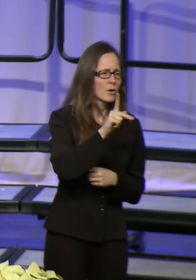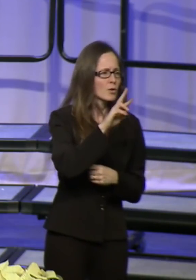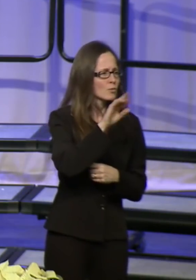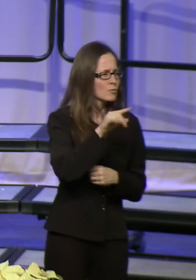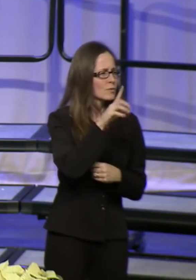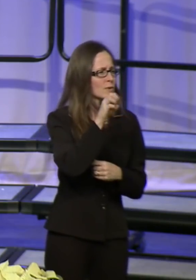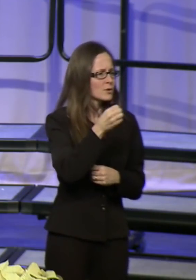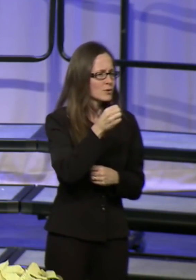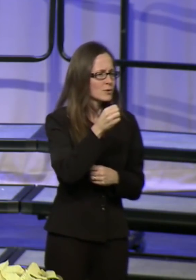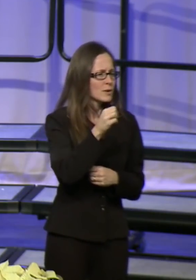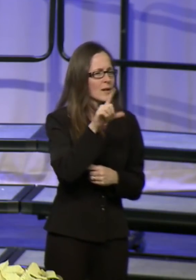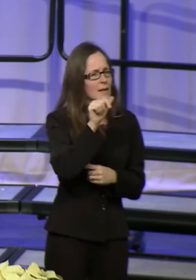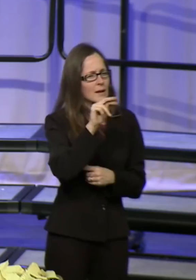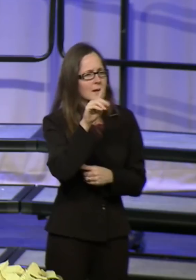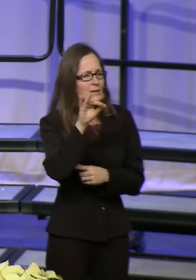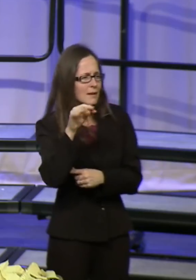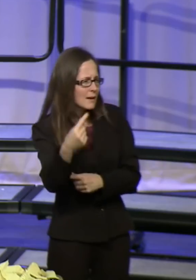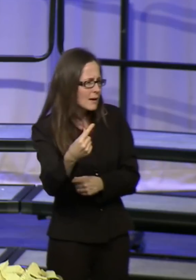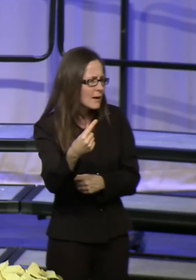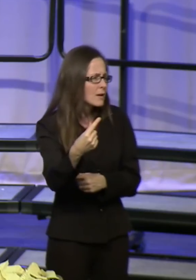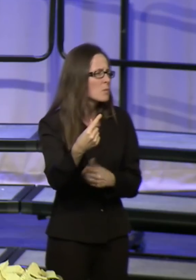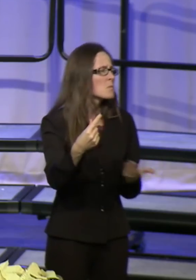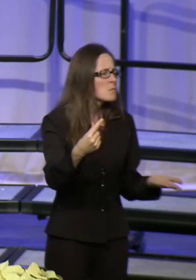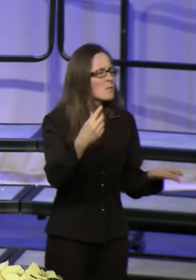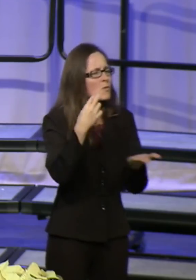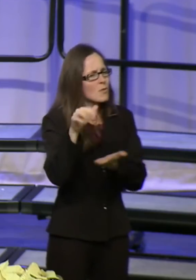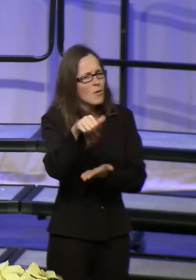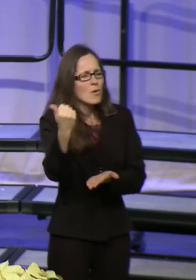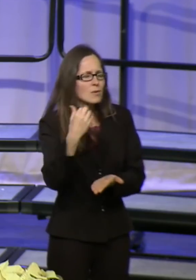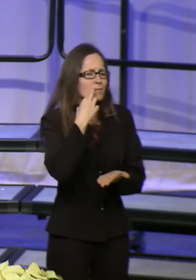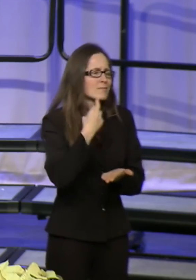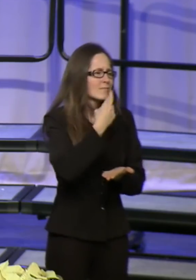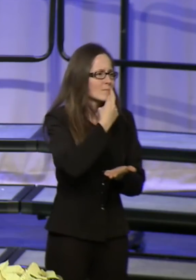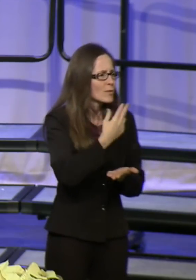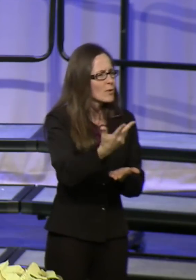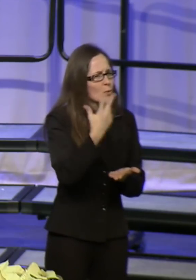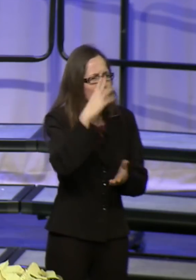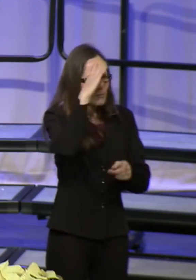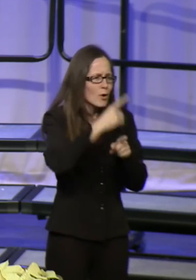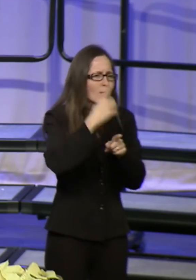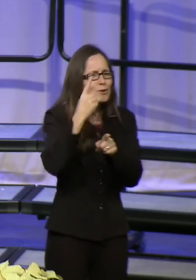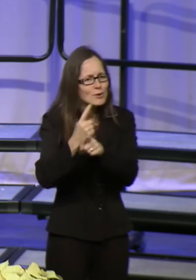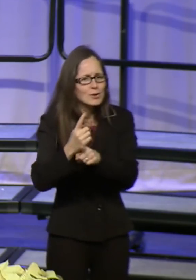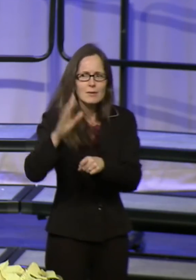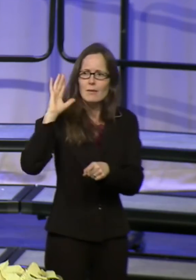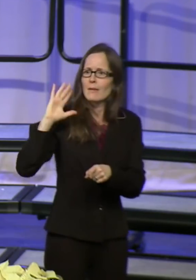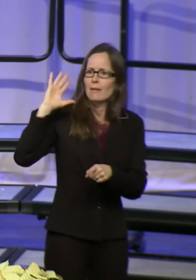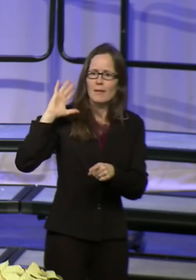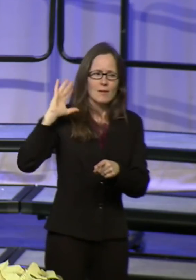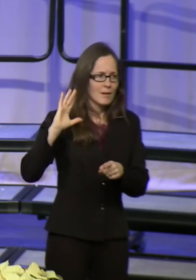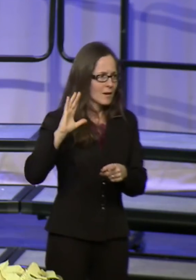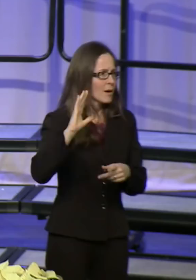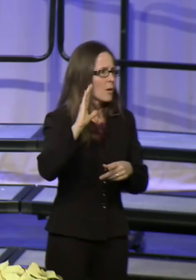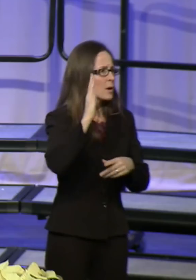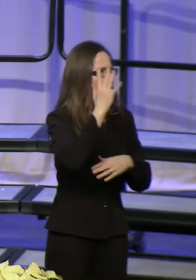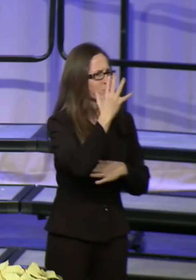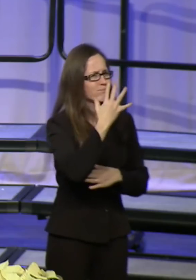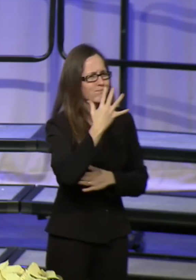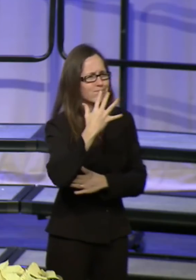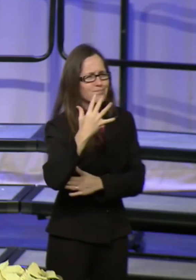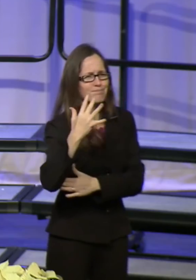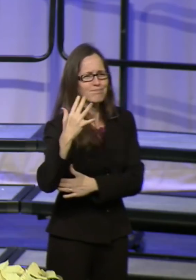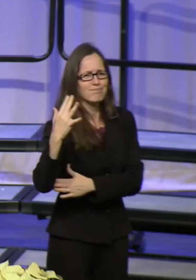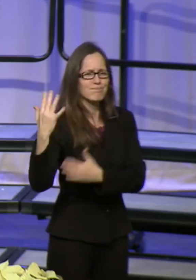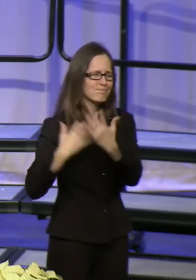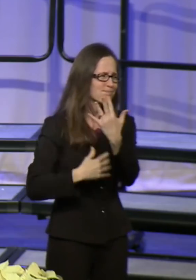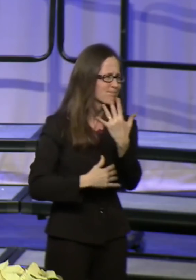H.L. Mencken, who even in his citified youth could not but marvel at the deep, dense woods of the ancient trees we have